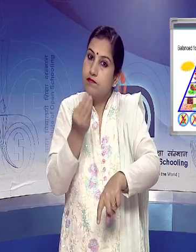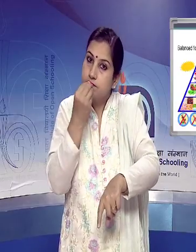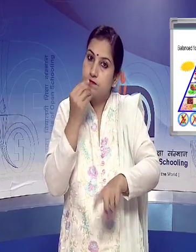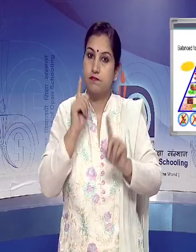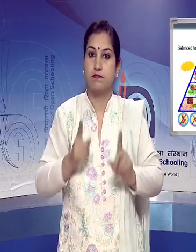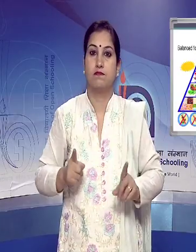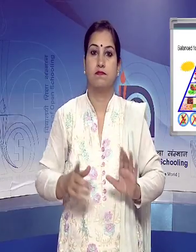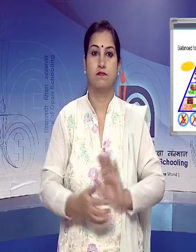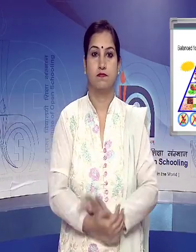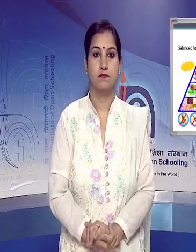time.